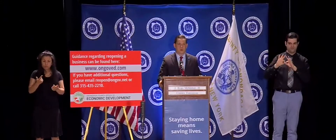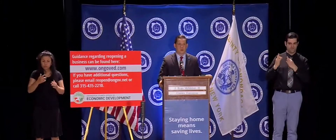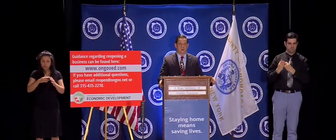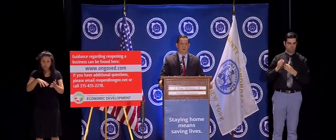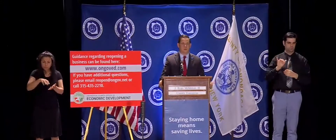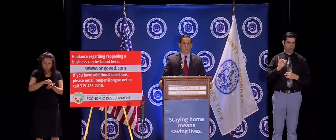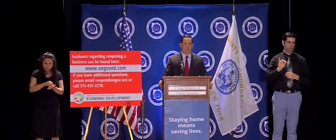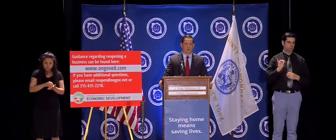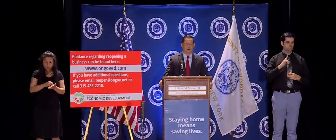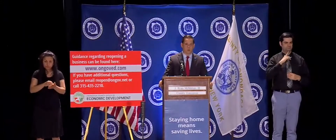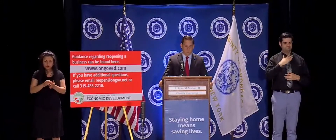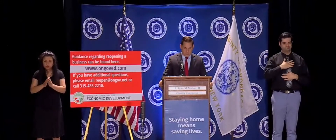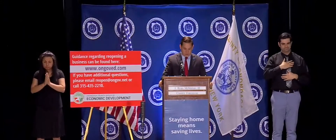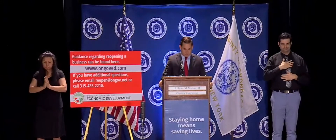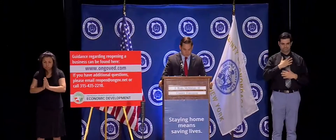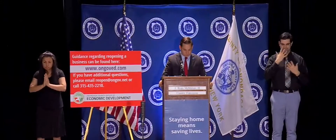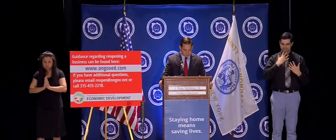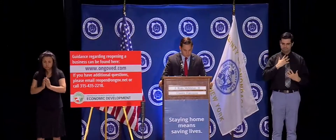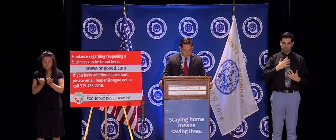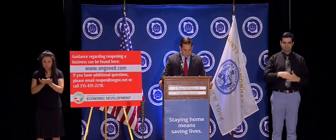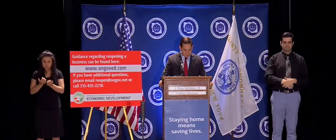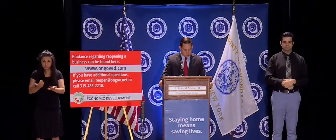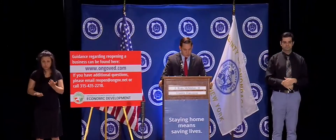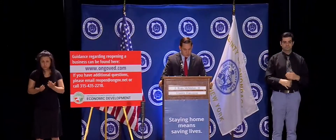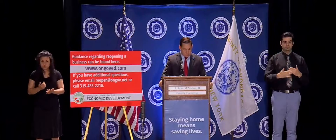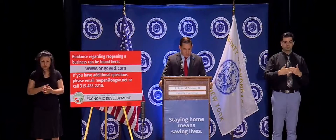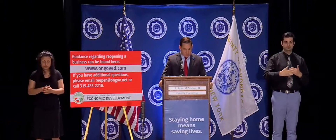forward into Memorial Day weekend.